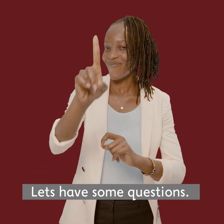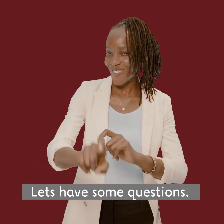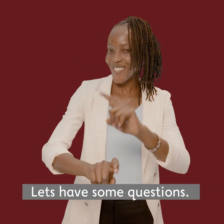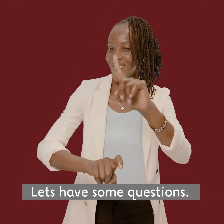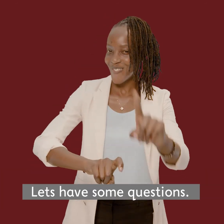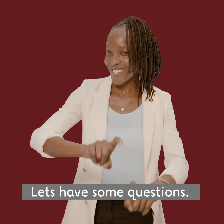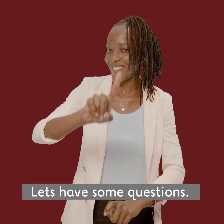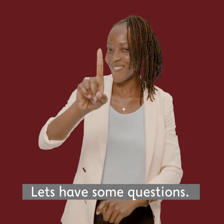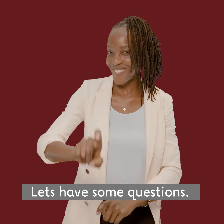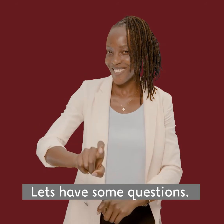Let's have some questions.